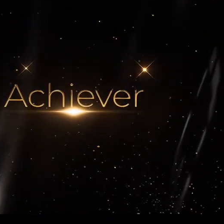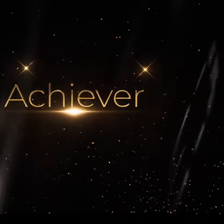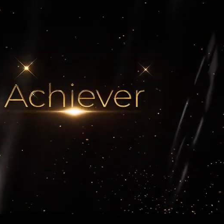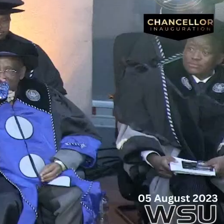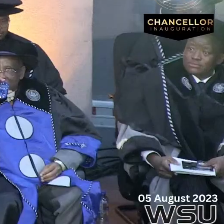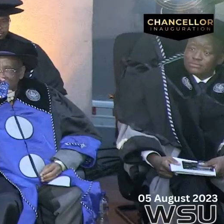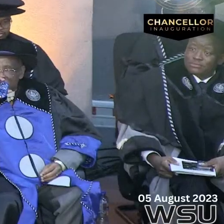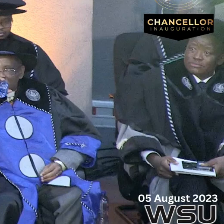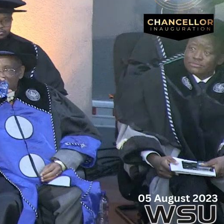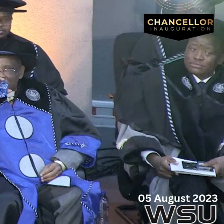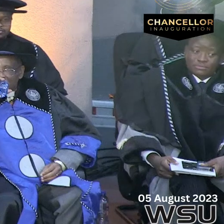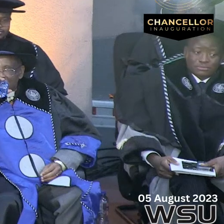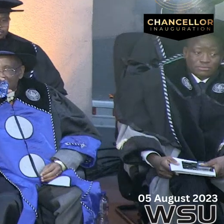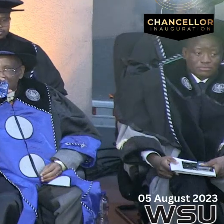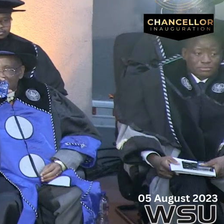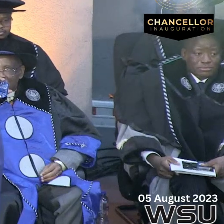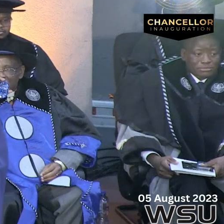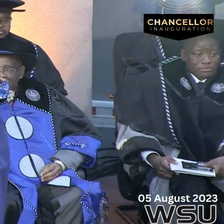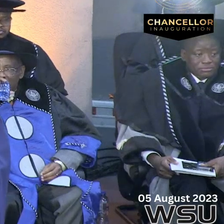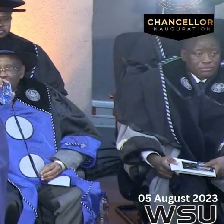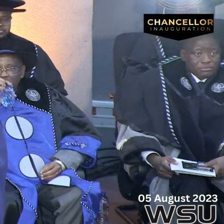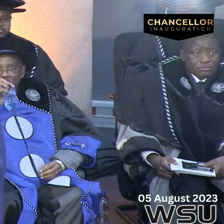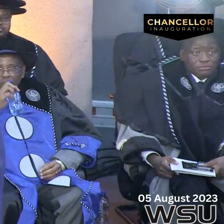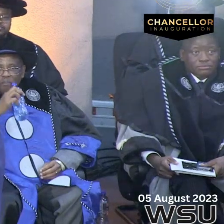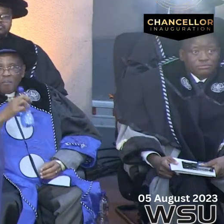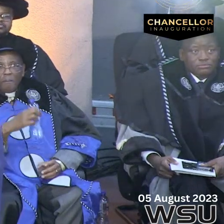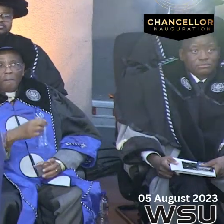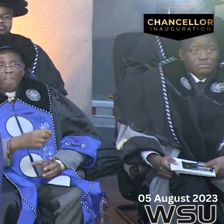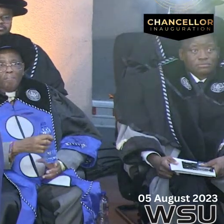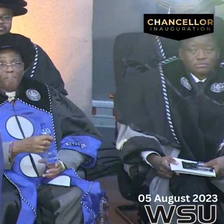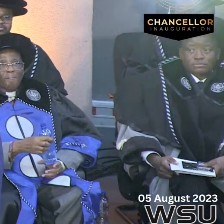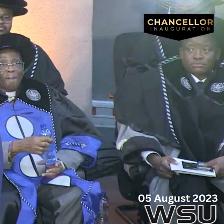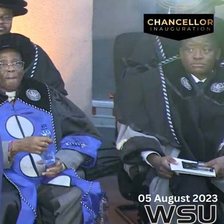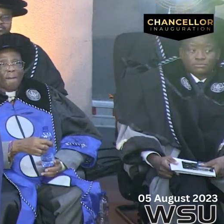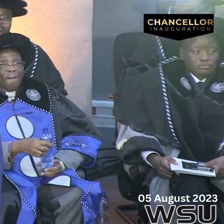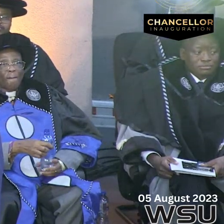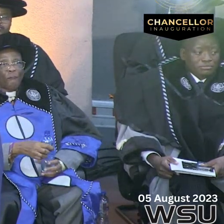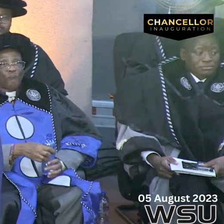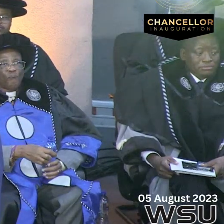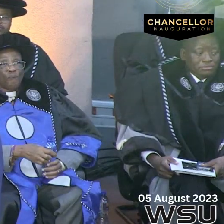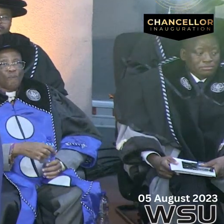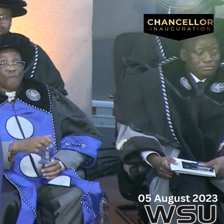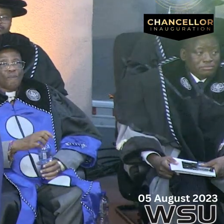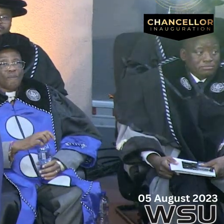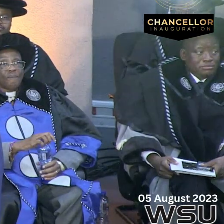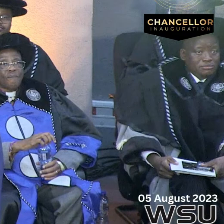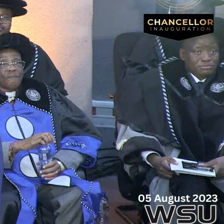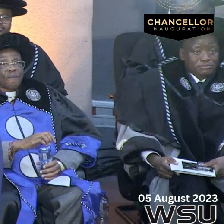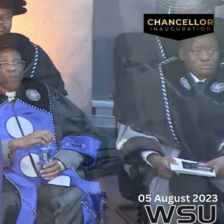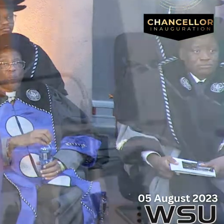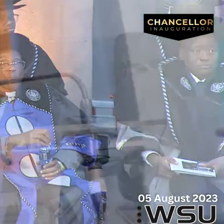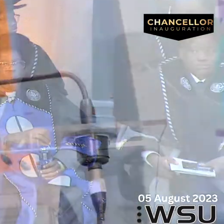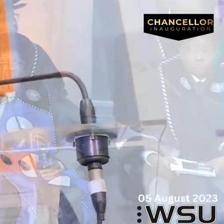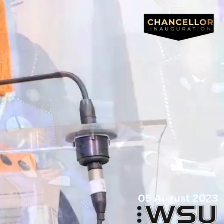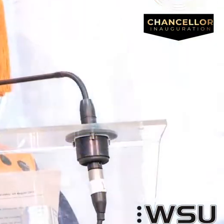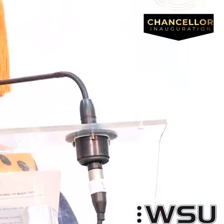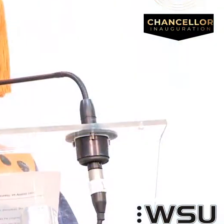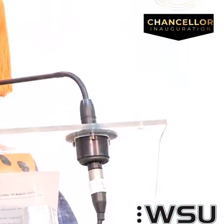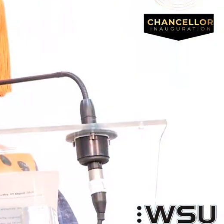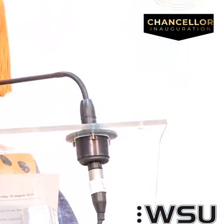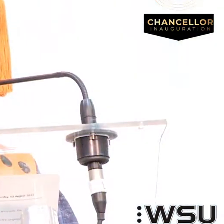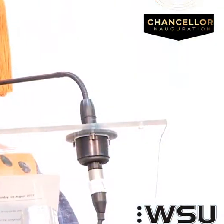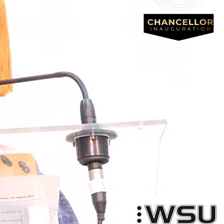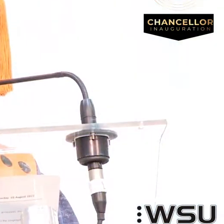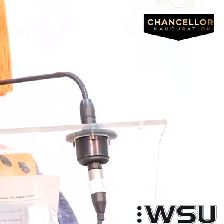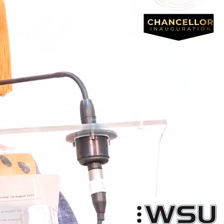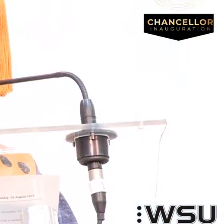Chairperson of Council, I wish to confirm that all the provisions of the